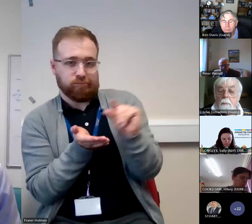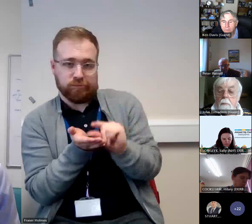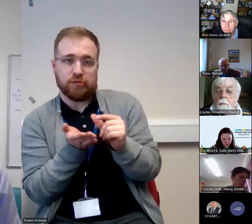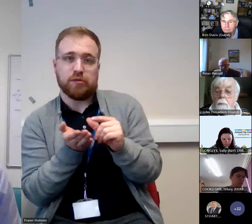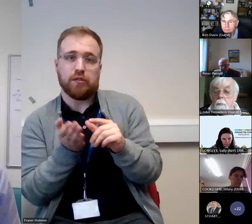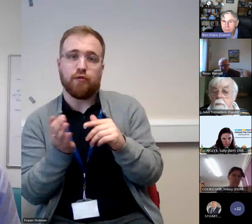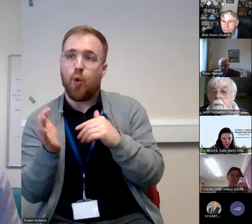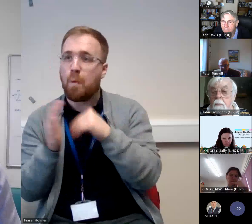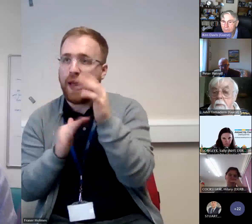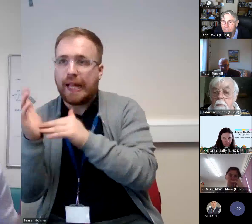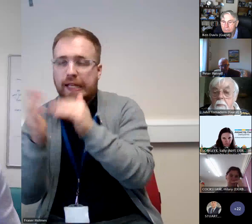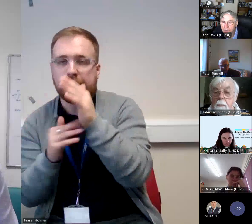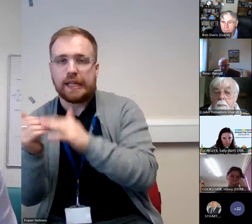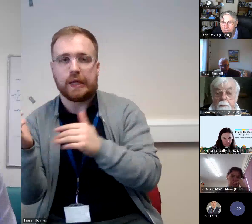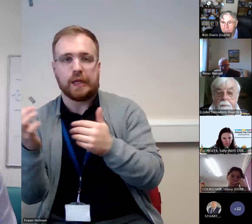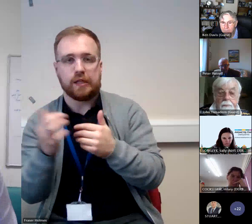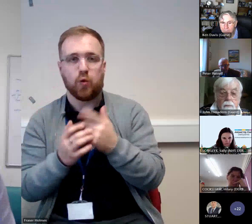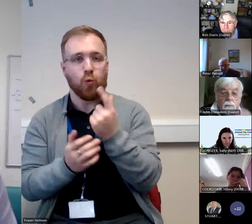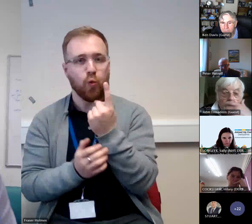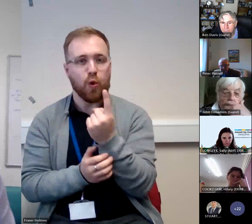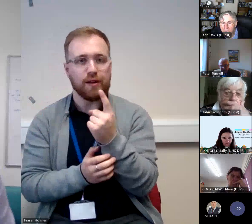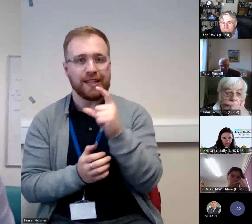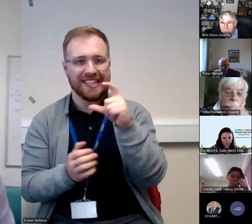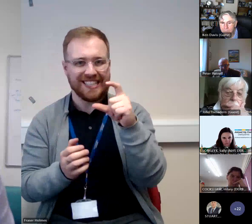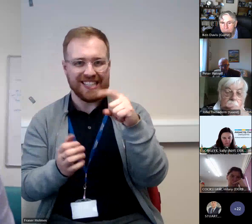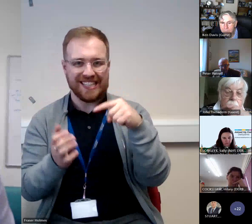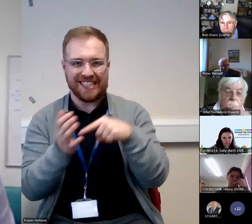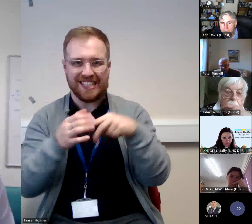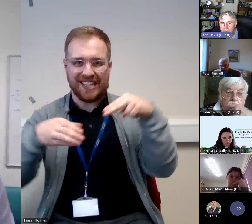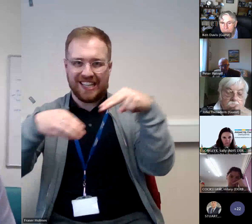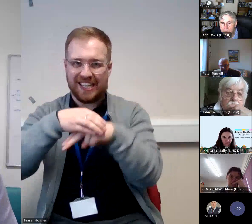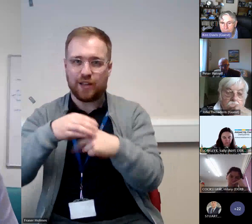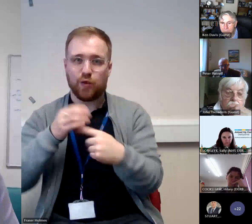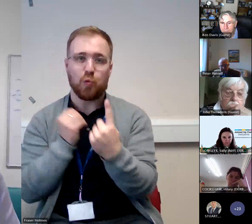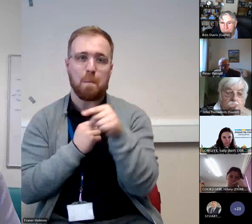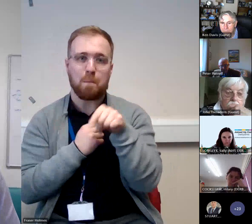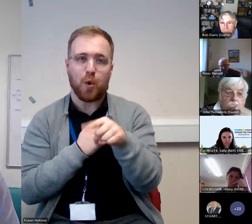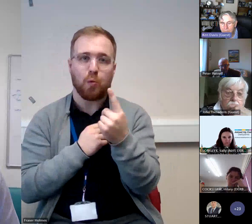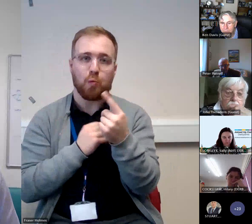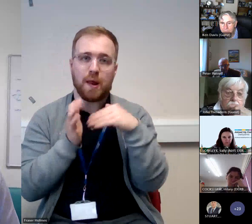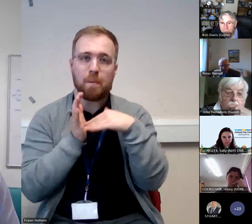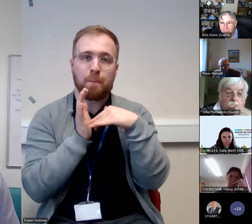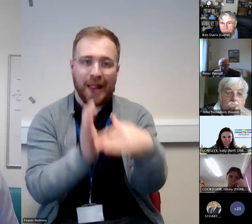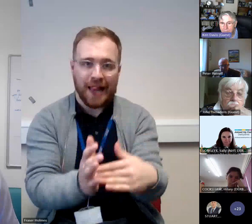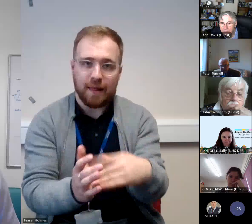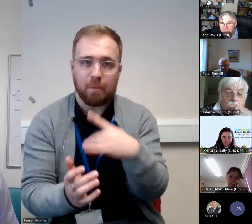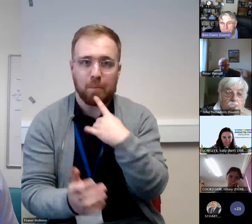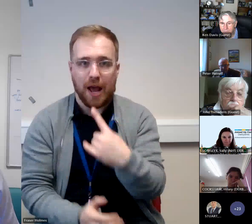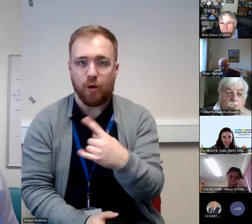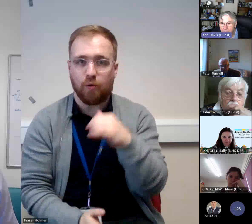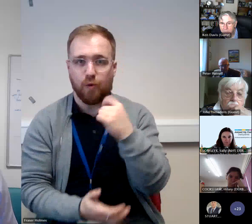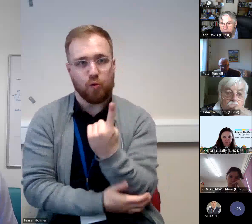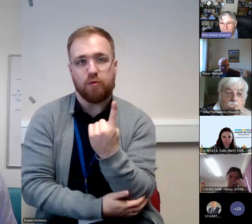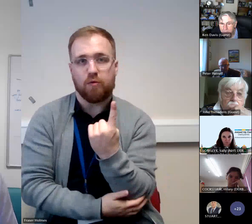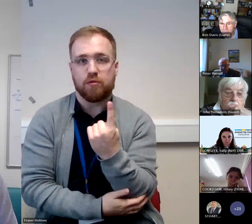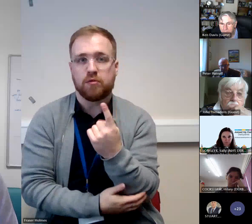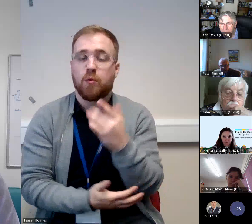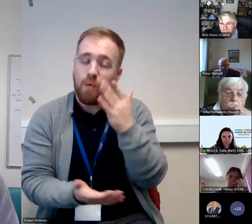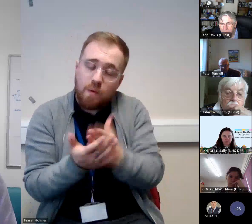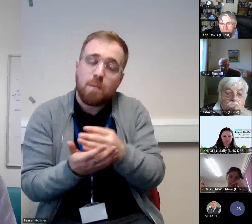building buildings, and just one CT scanner that we bought is 1.1 million pounds. They are